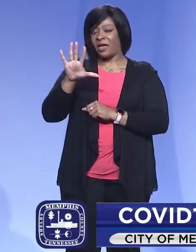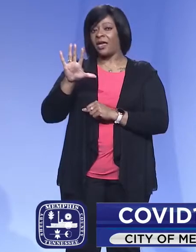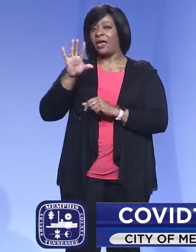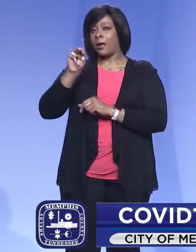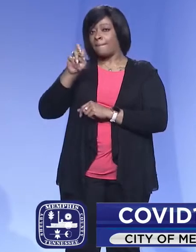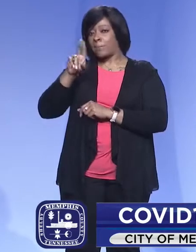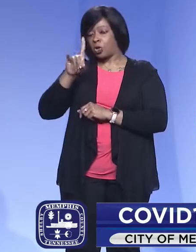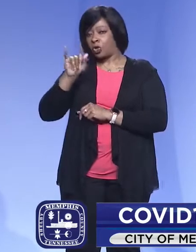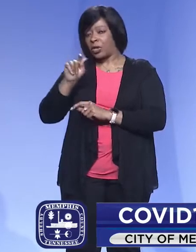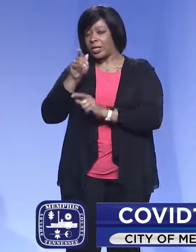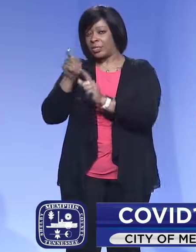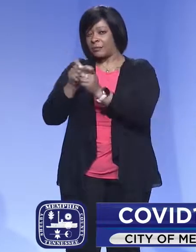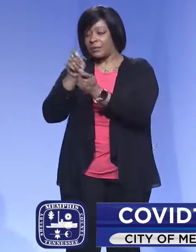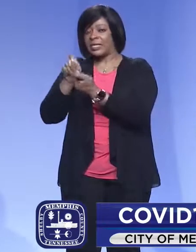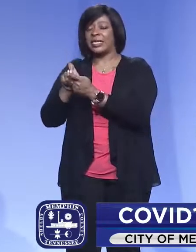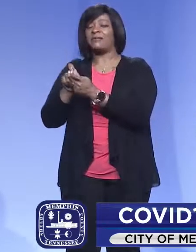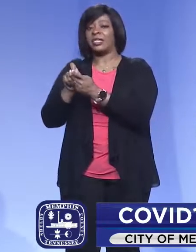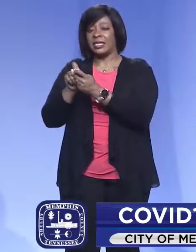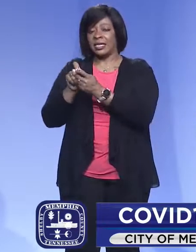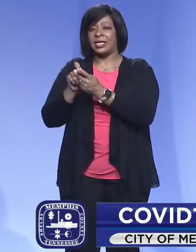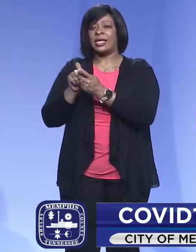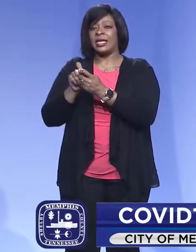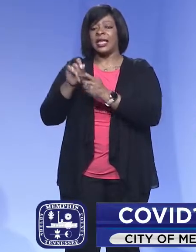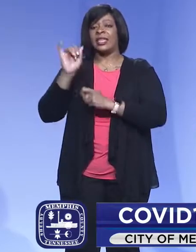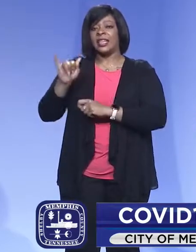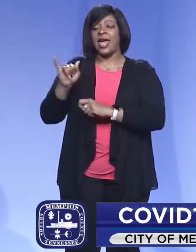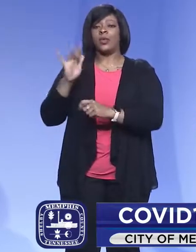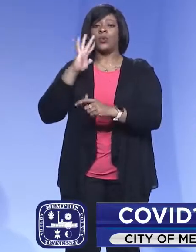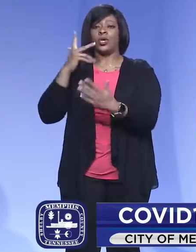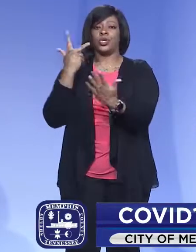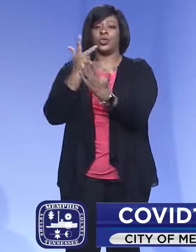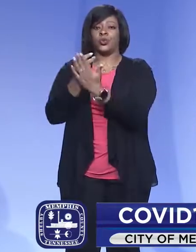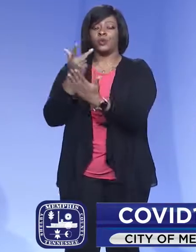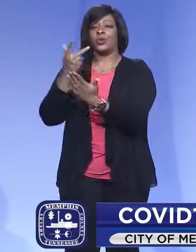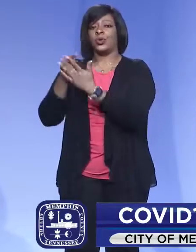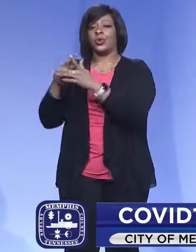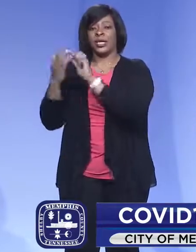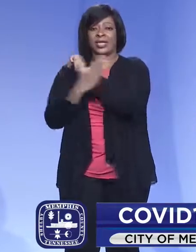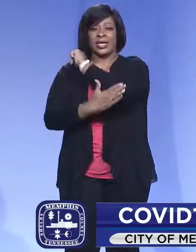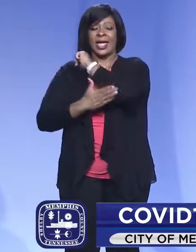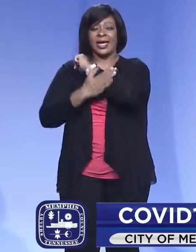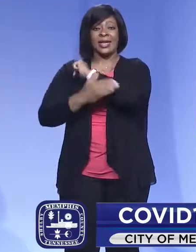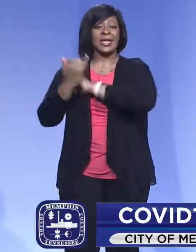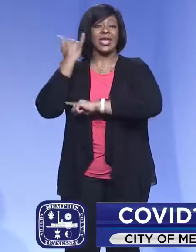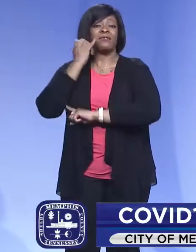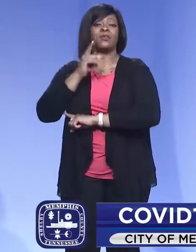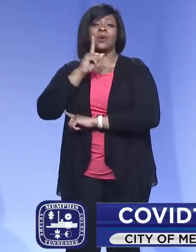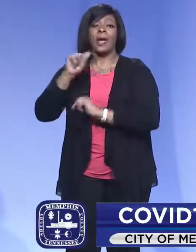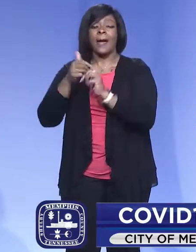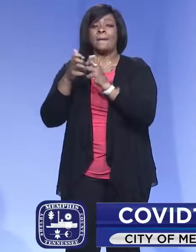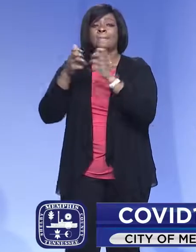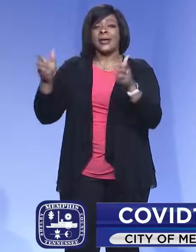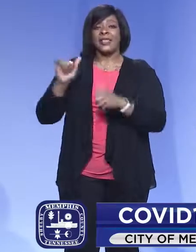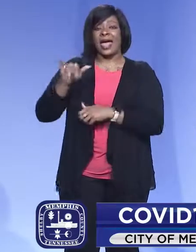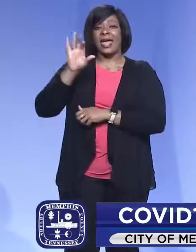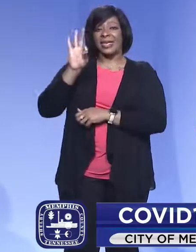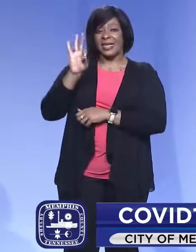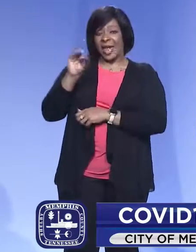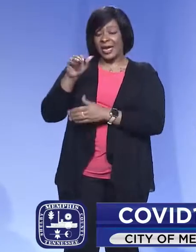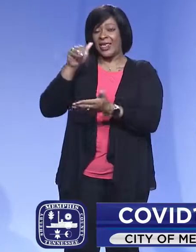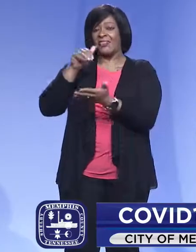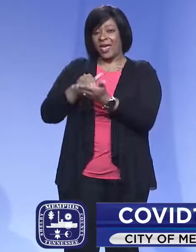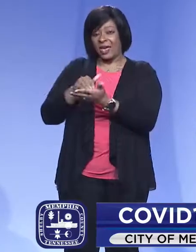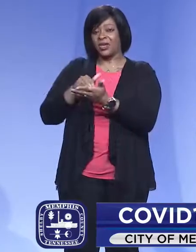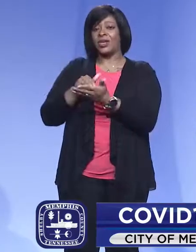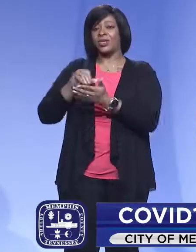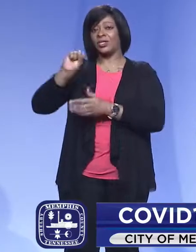Moderna that's specifically going that will be distributed to the counties? And if so, how much of that 90,000